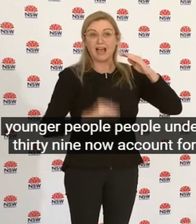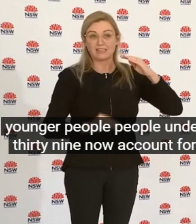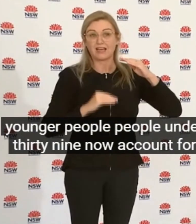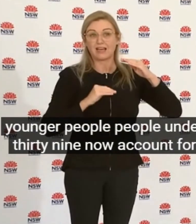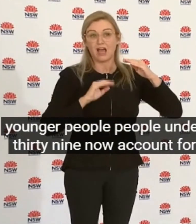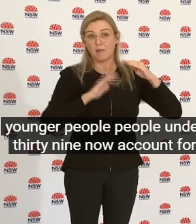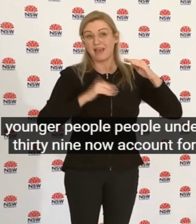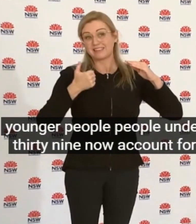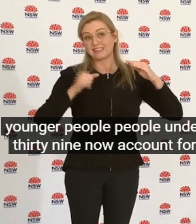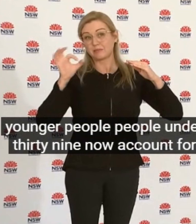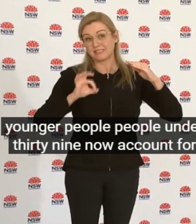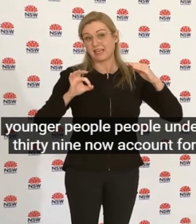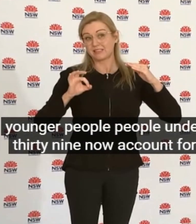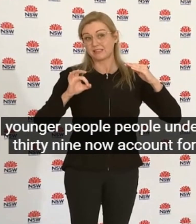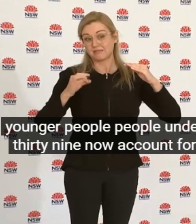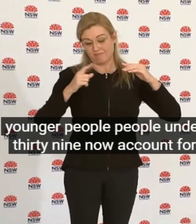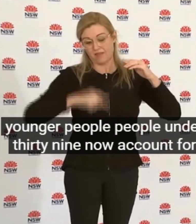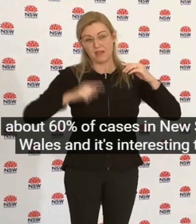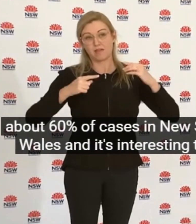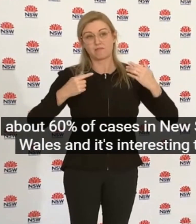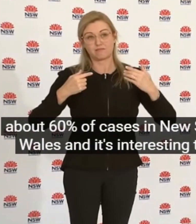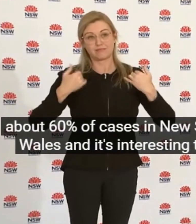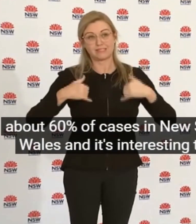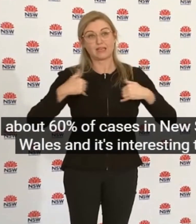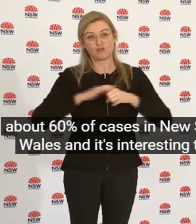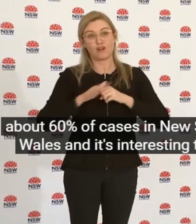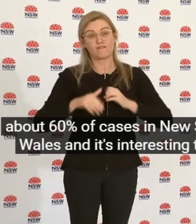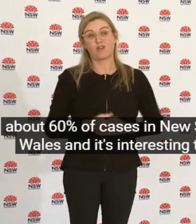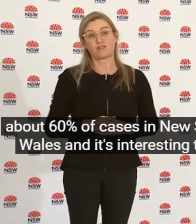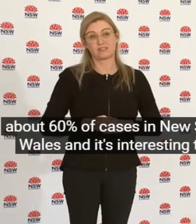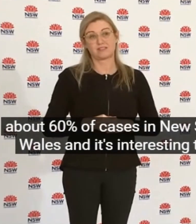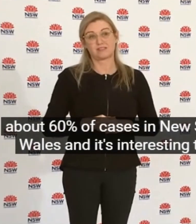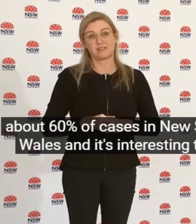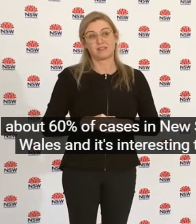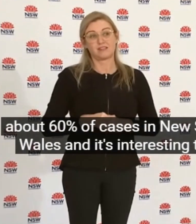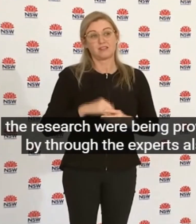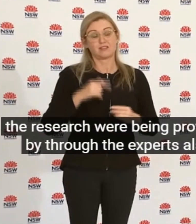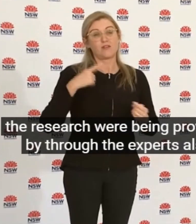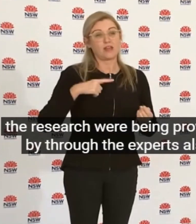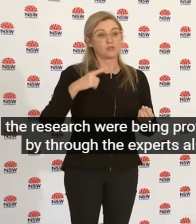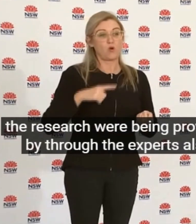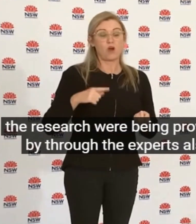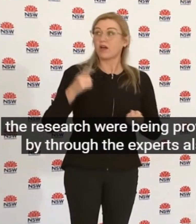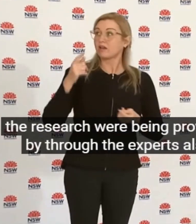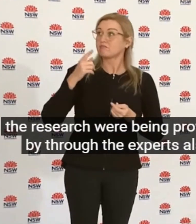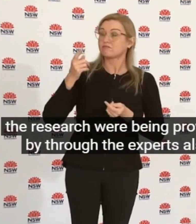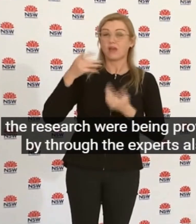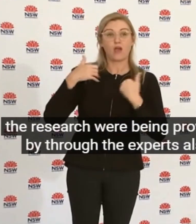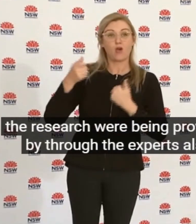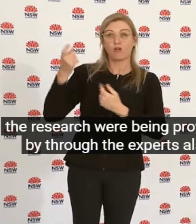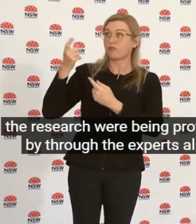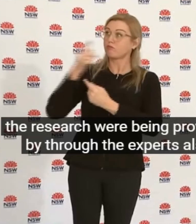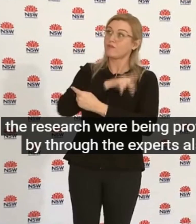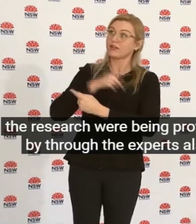Wales. And it's interesting that the research we're being provided by through the experts also tells us that unlike other diseases that